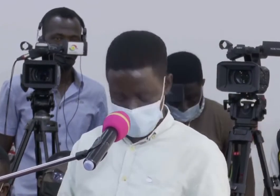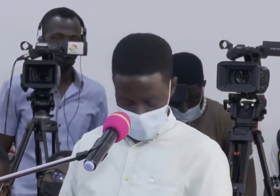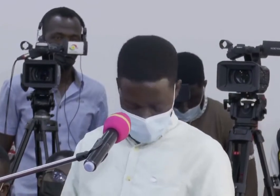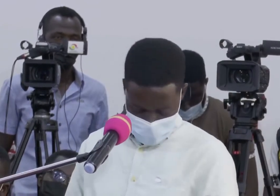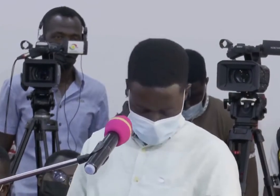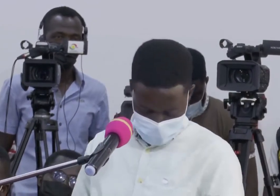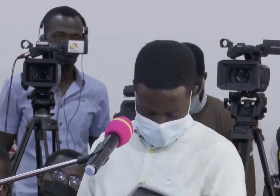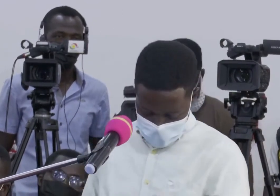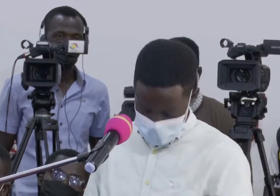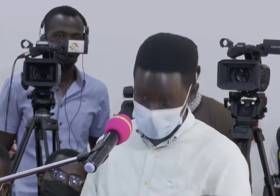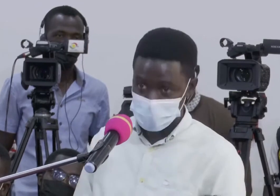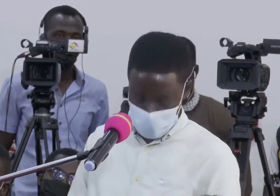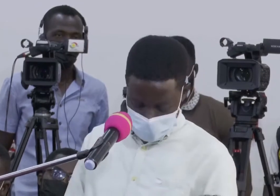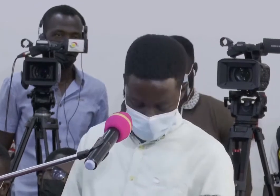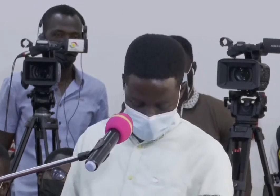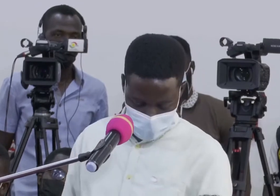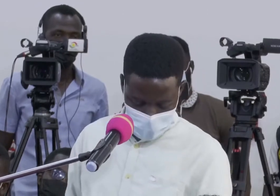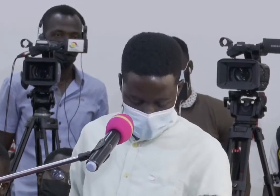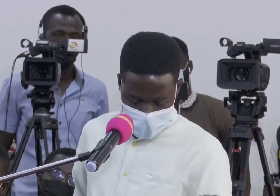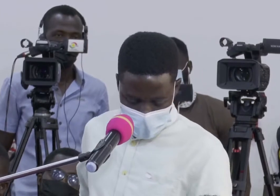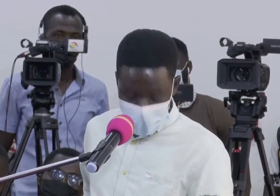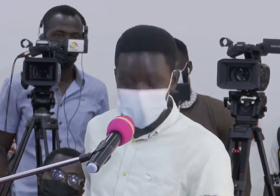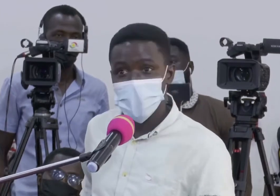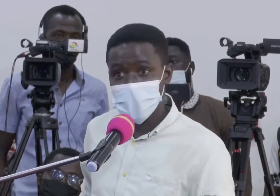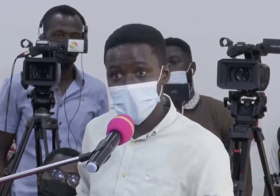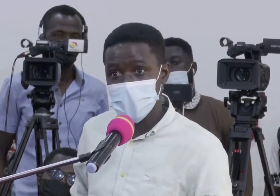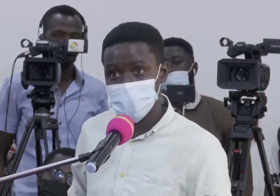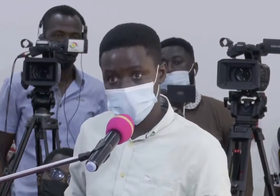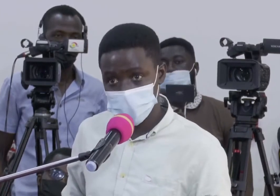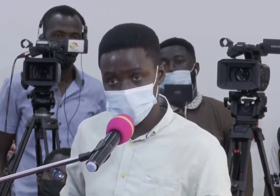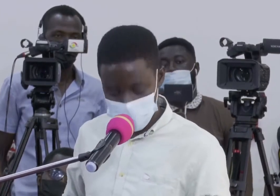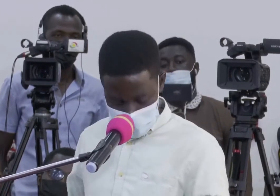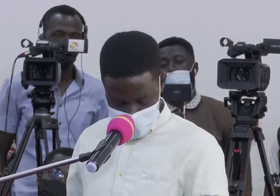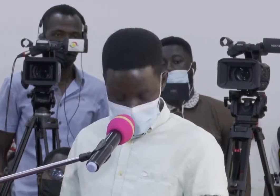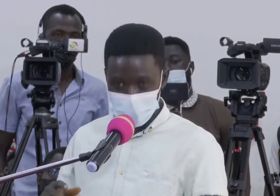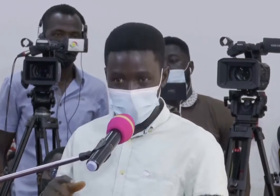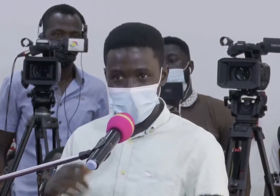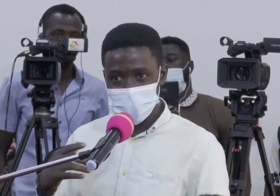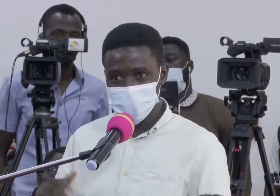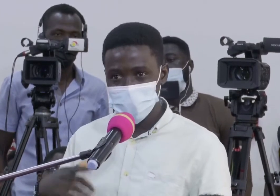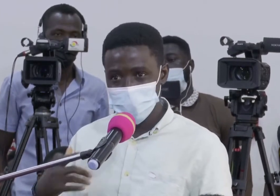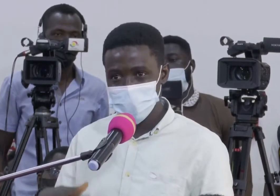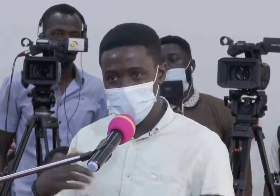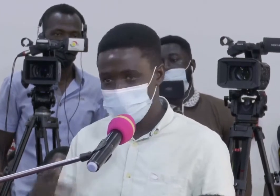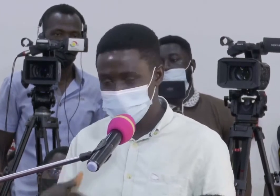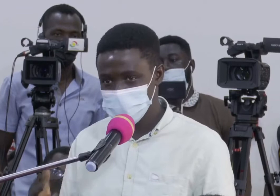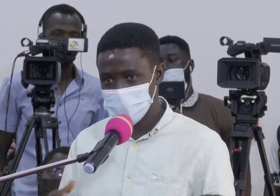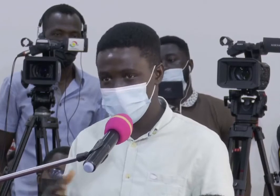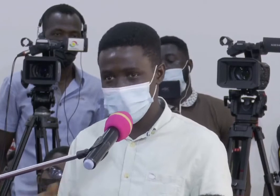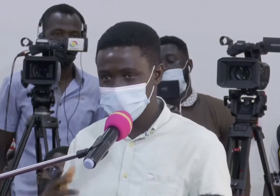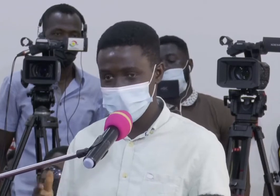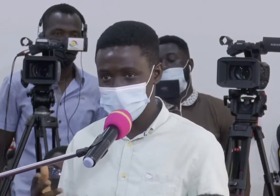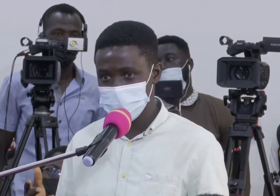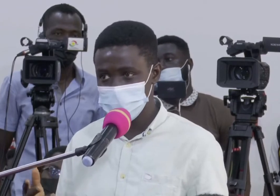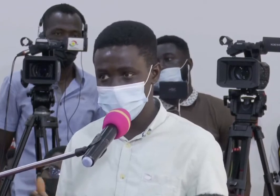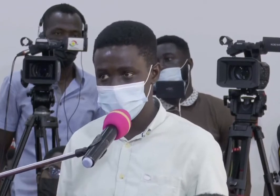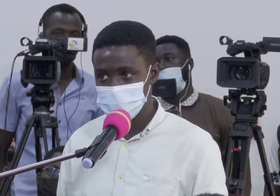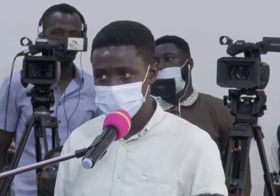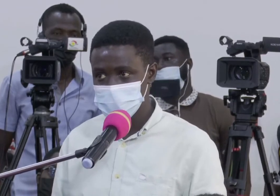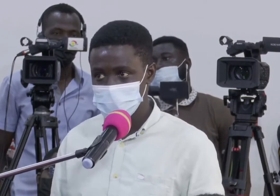And also, last one, if my Ghana card expires, will I need to go through the process of merging